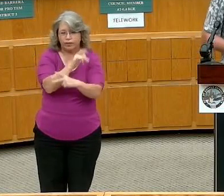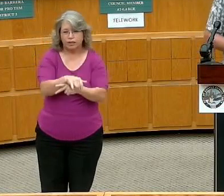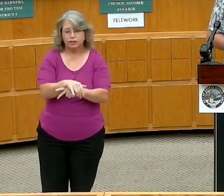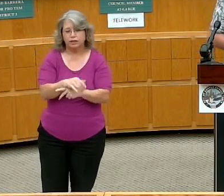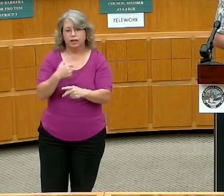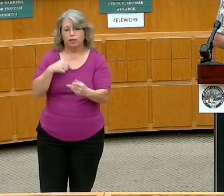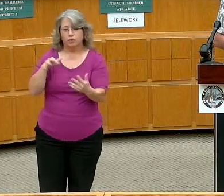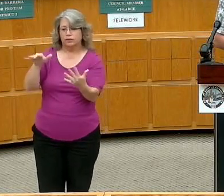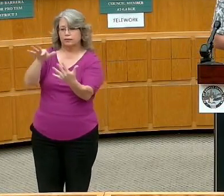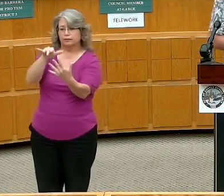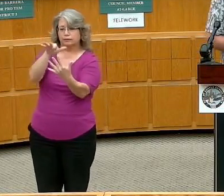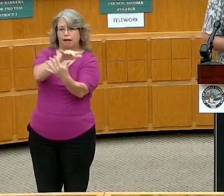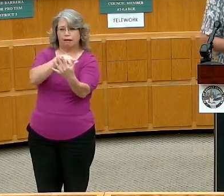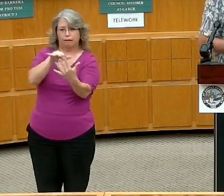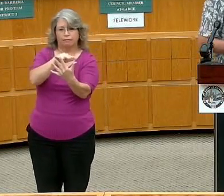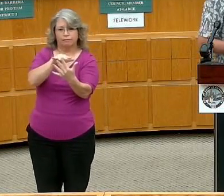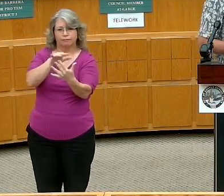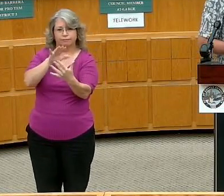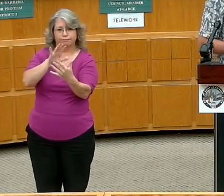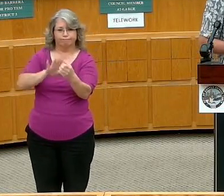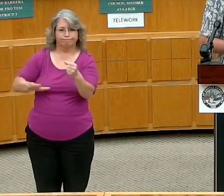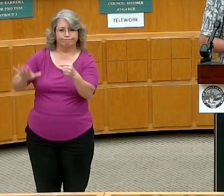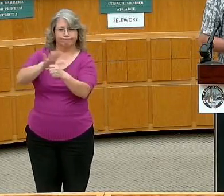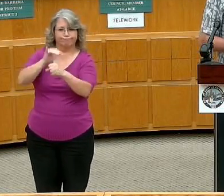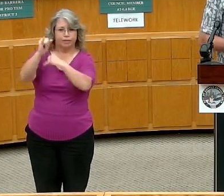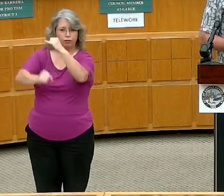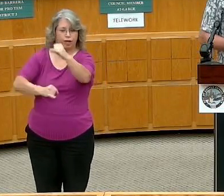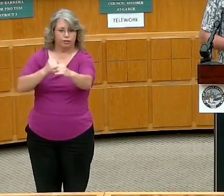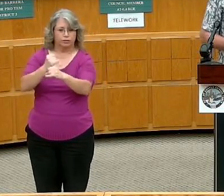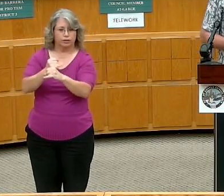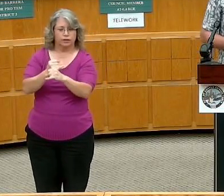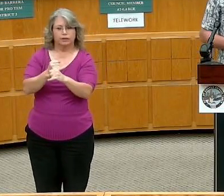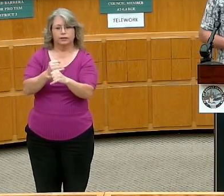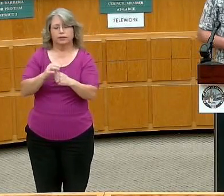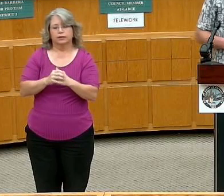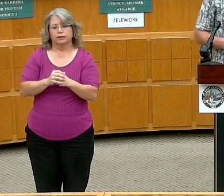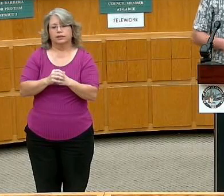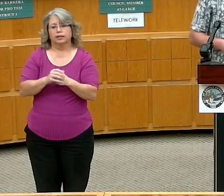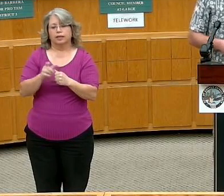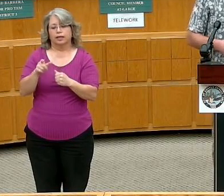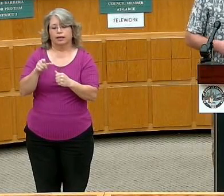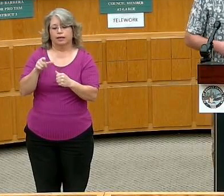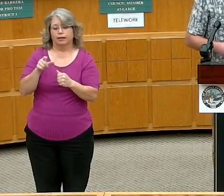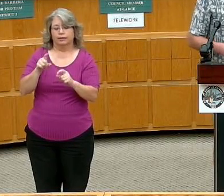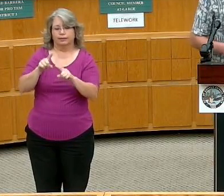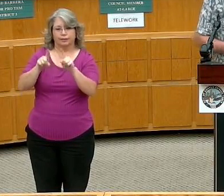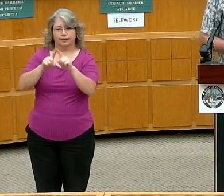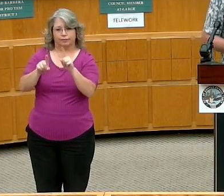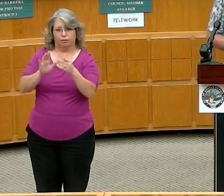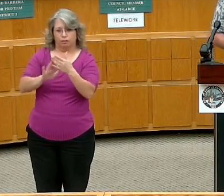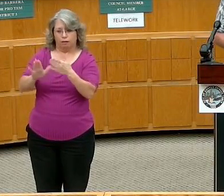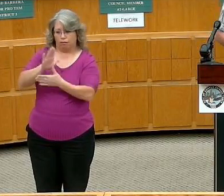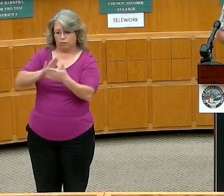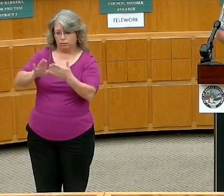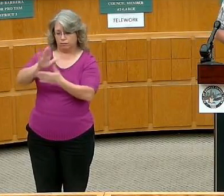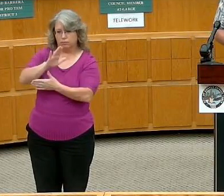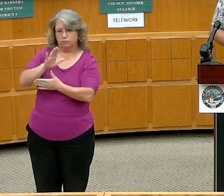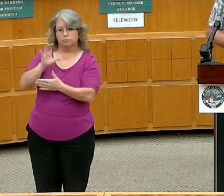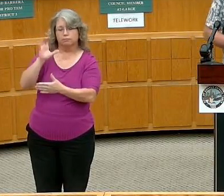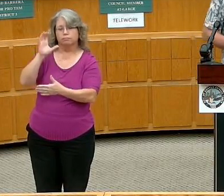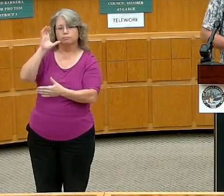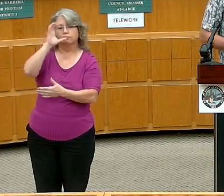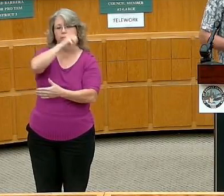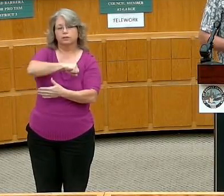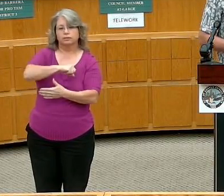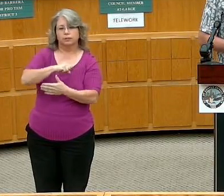done by Imperial College, where they estimated the effectiveness of each social distancing measure that was put